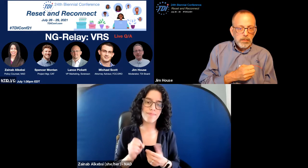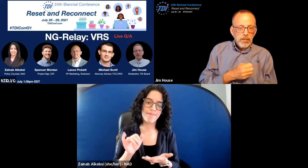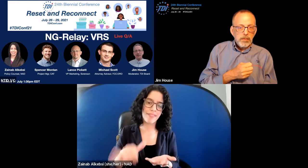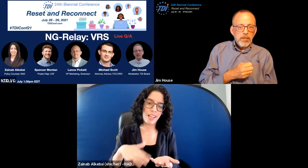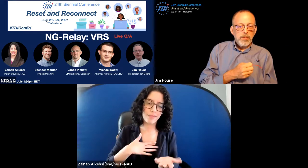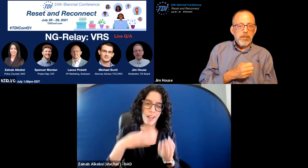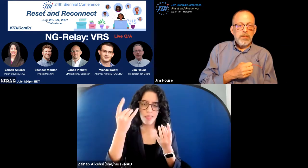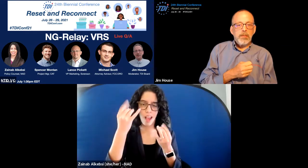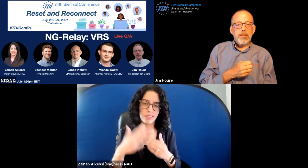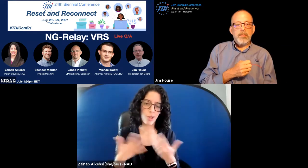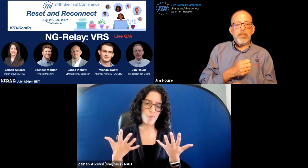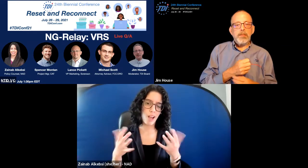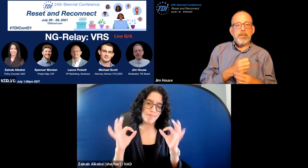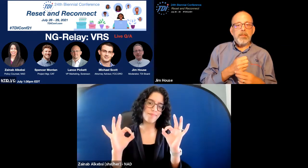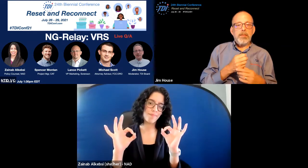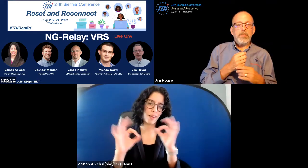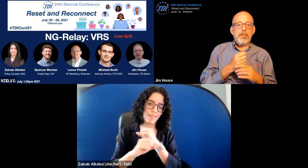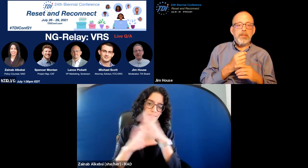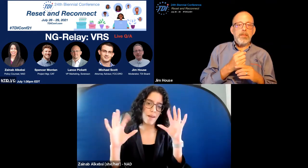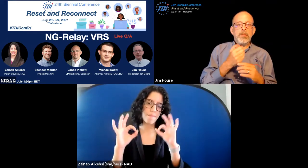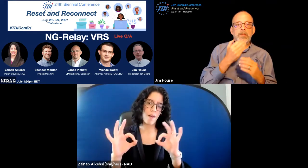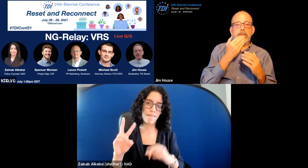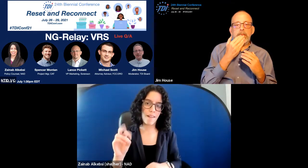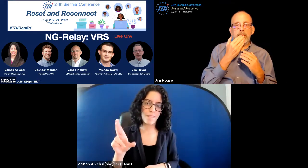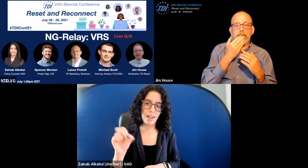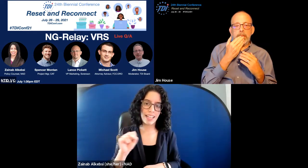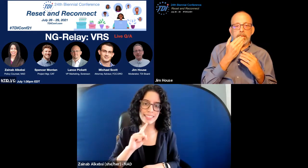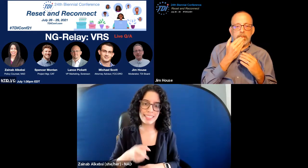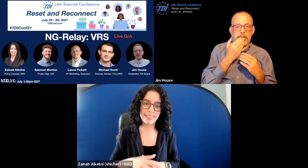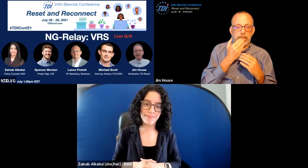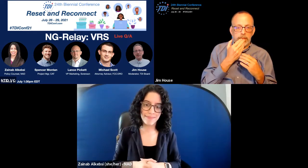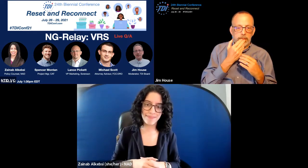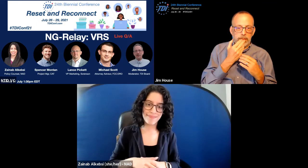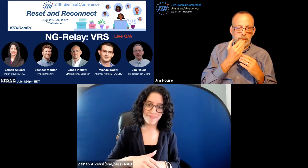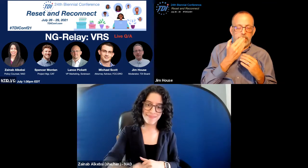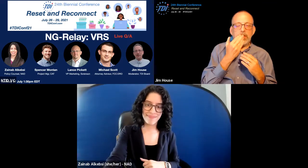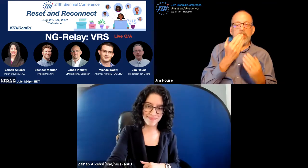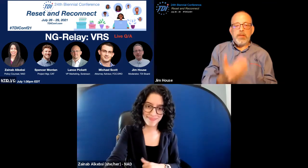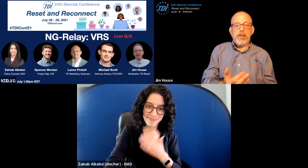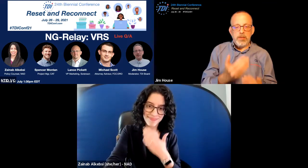action. So those are my thoughts about what a perfect system is.